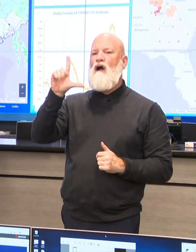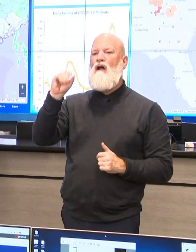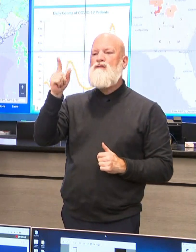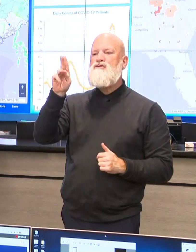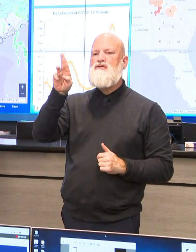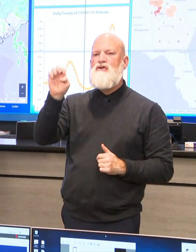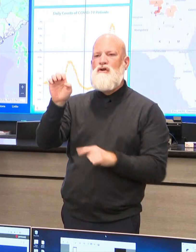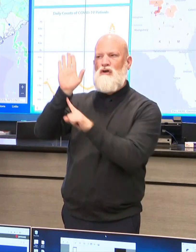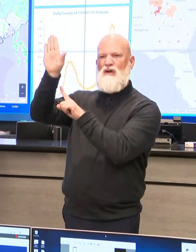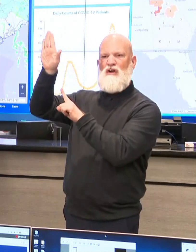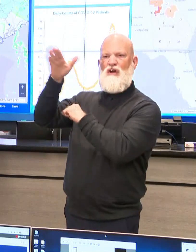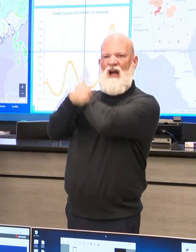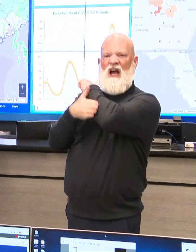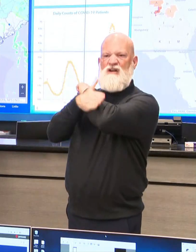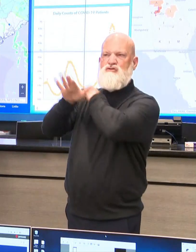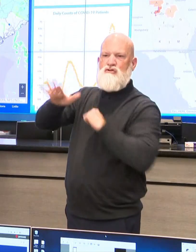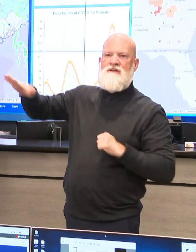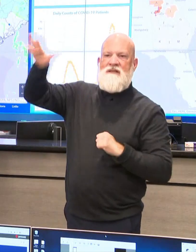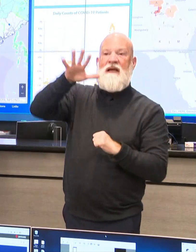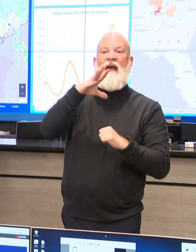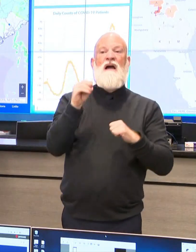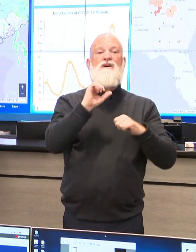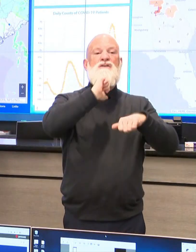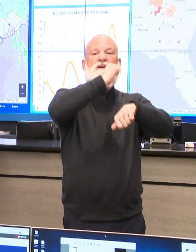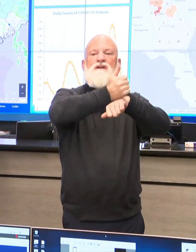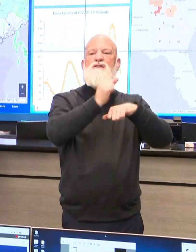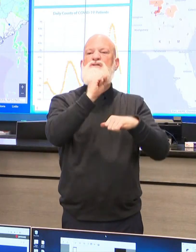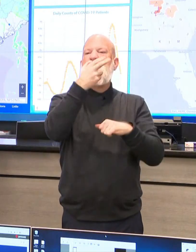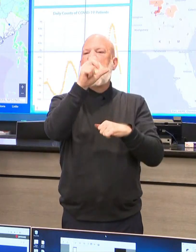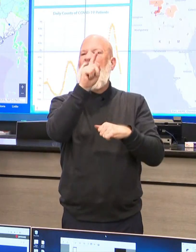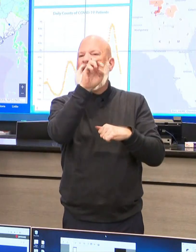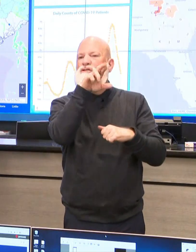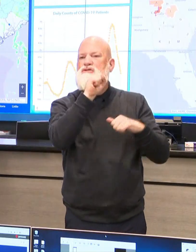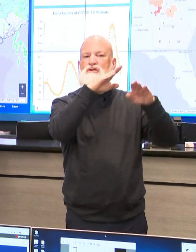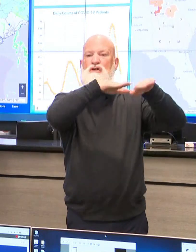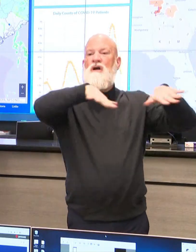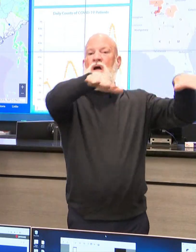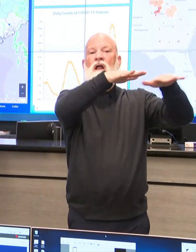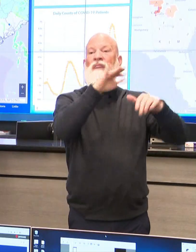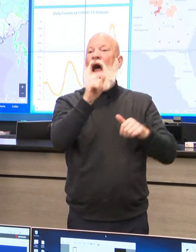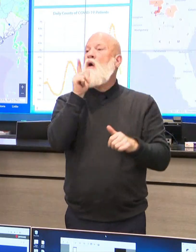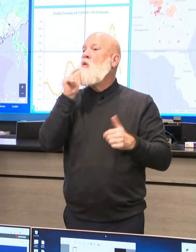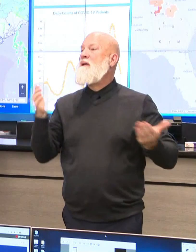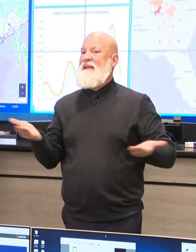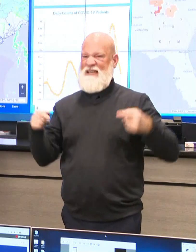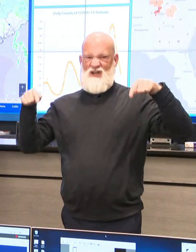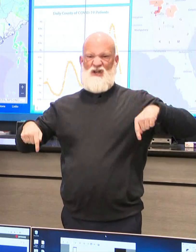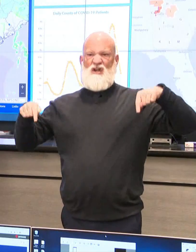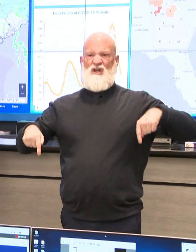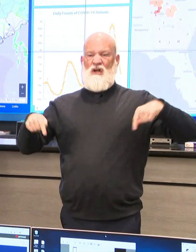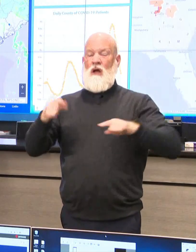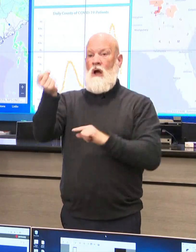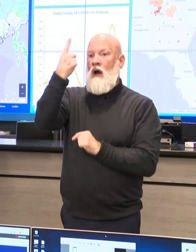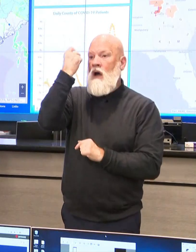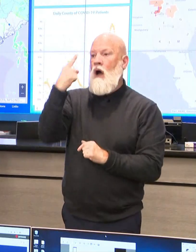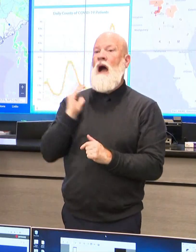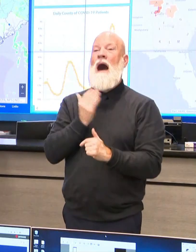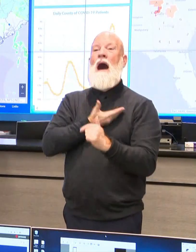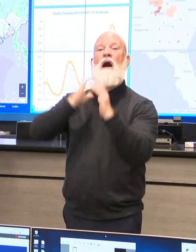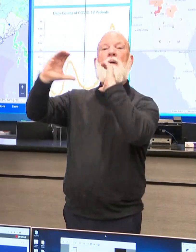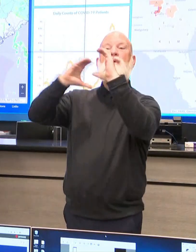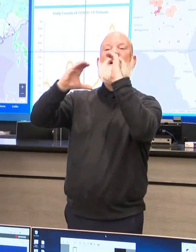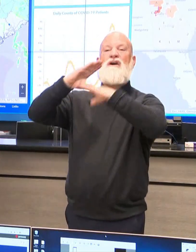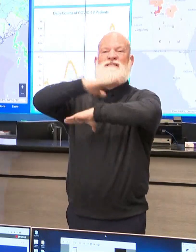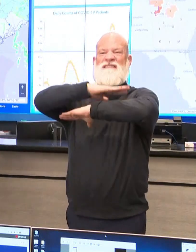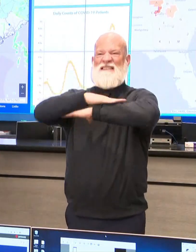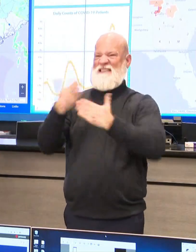anybody there, that's why they're not here today. But that's who we have in the room. Of course, we have our desk here that has some of our information available. You've